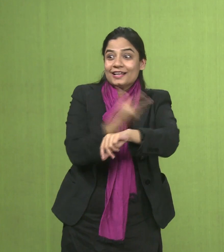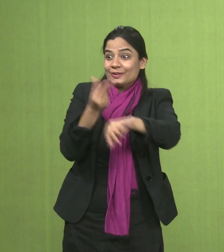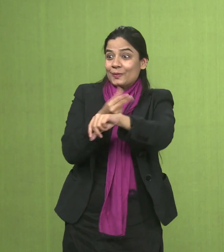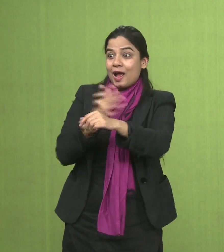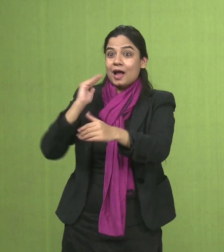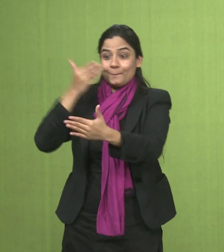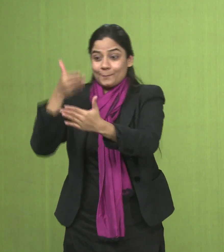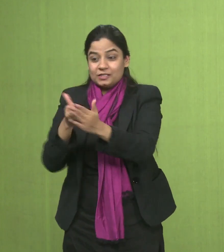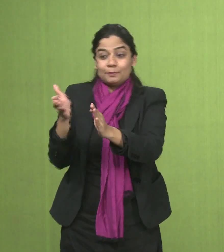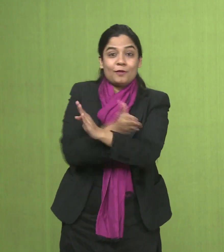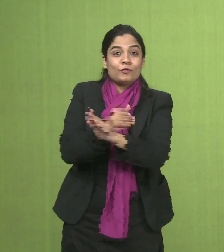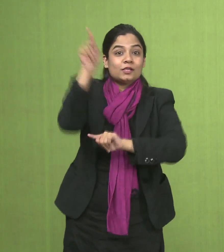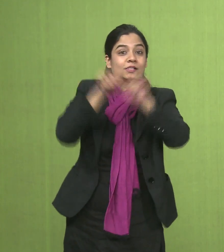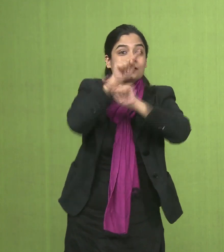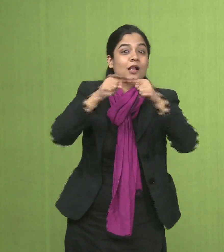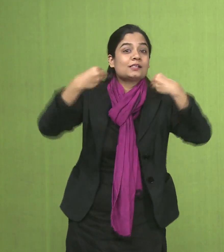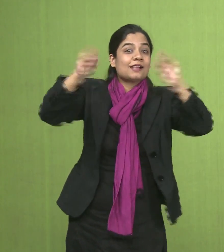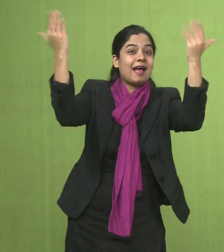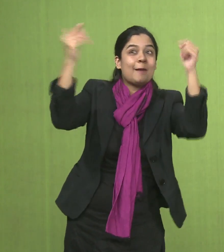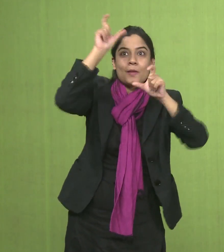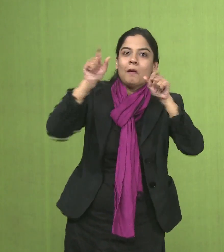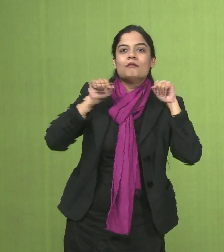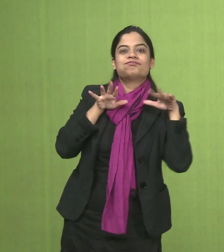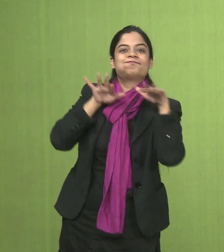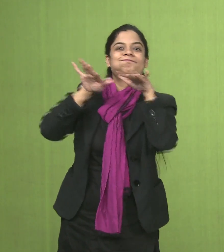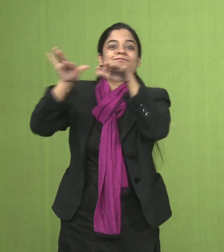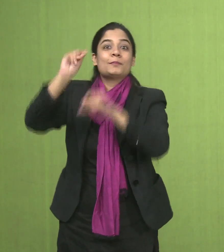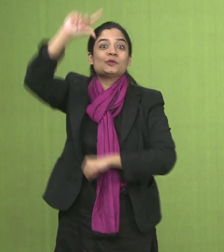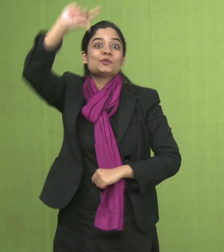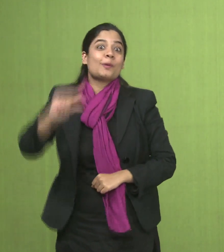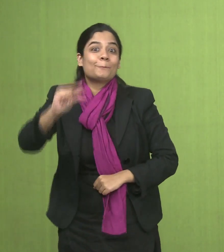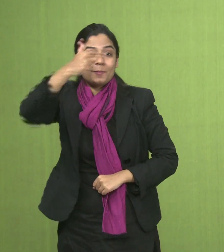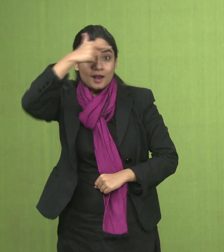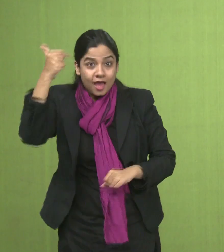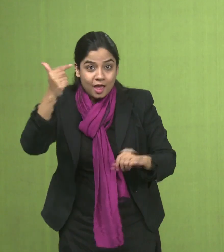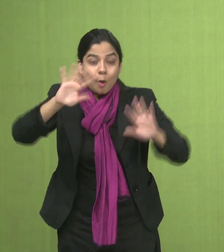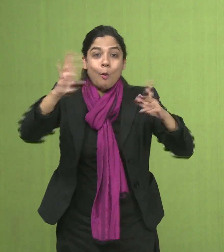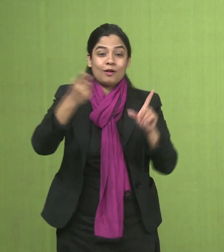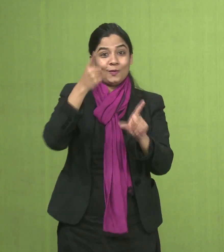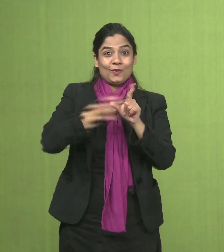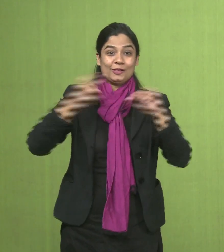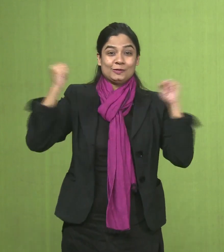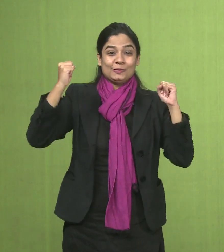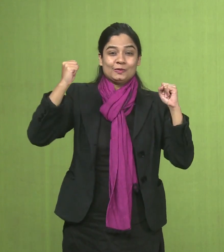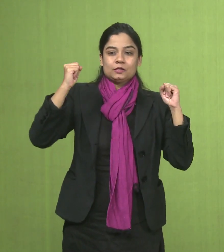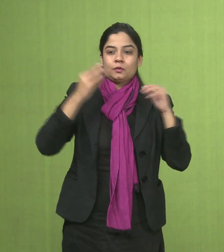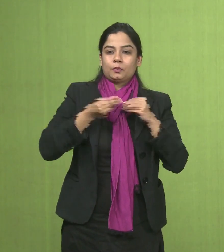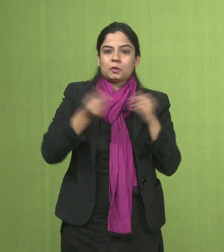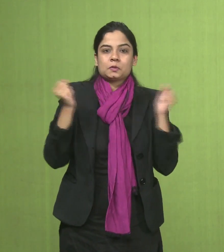festival discounts. It's good to buy in those discounts also because you can save a lot of money. Or you can